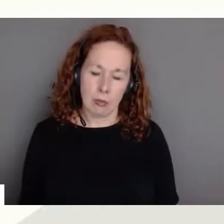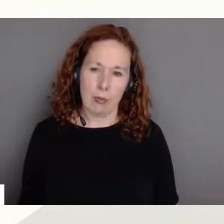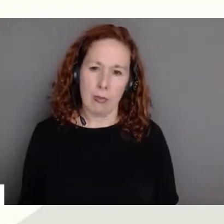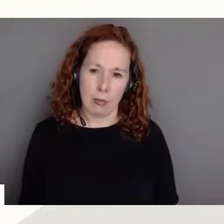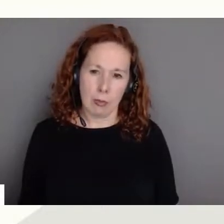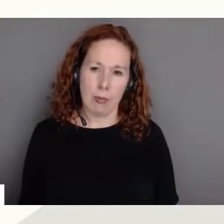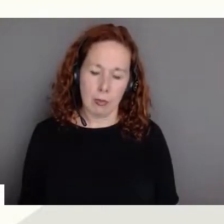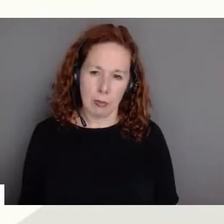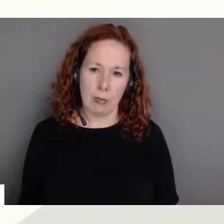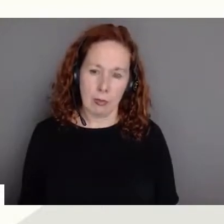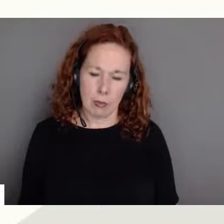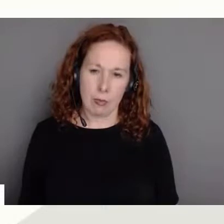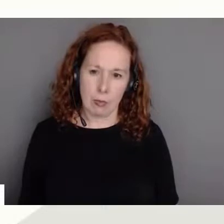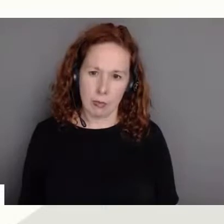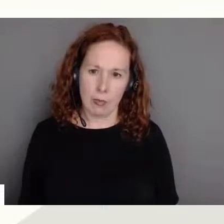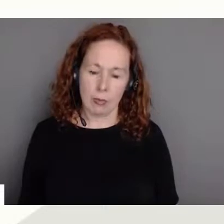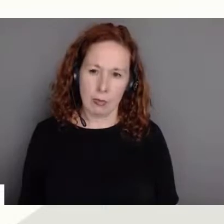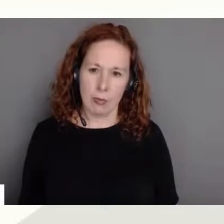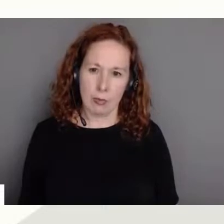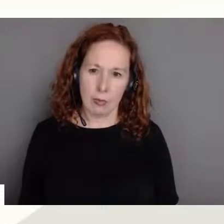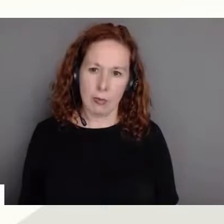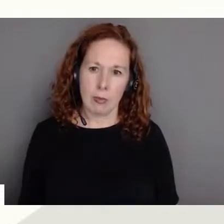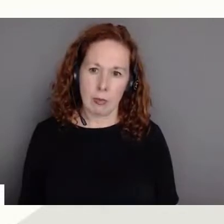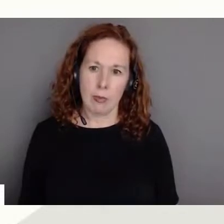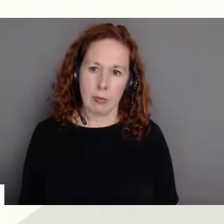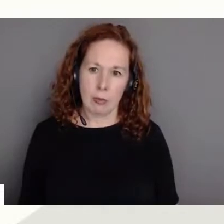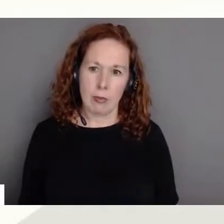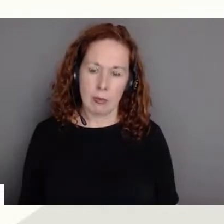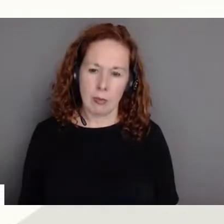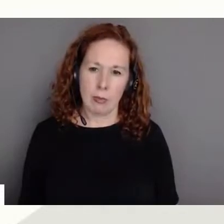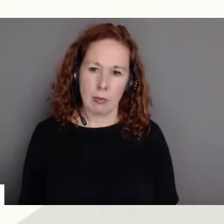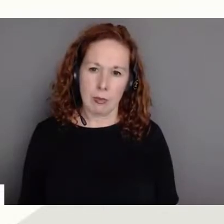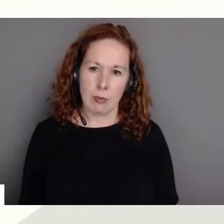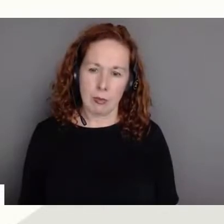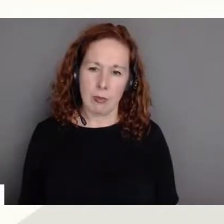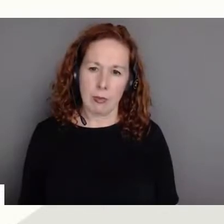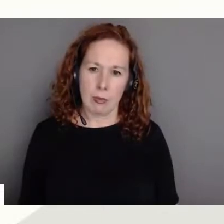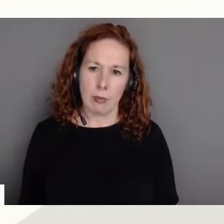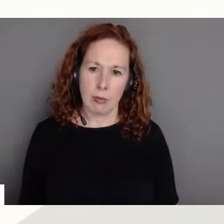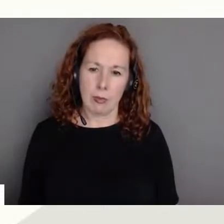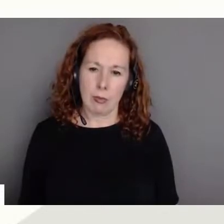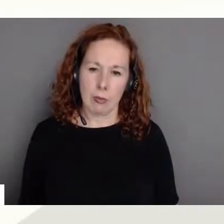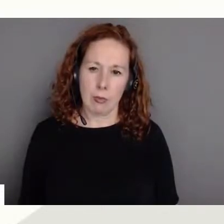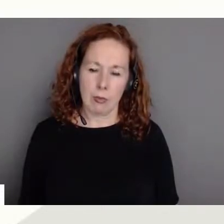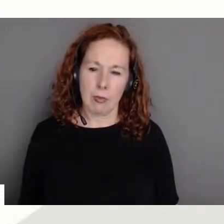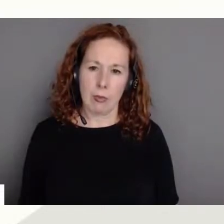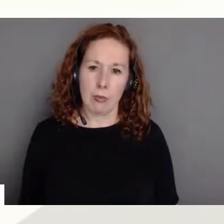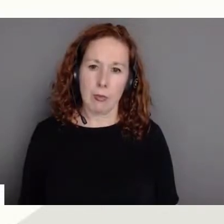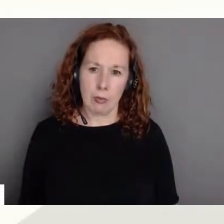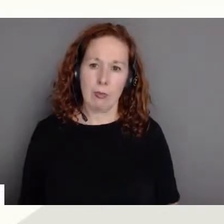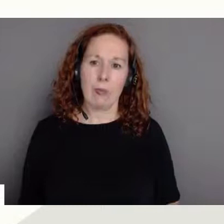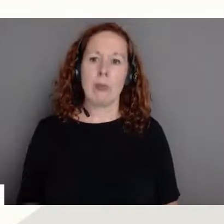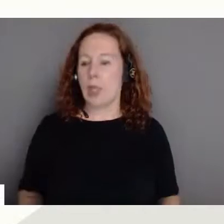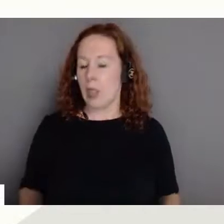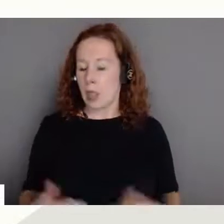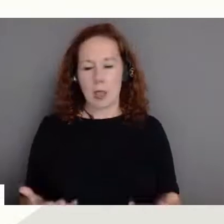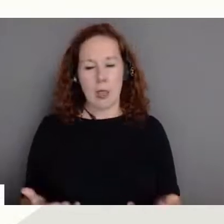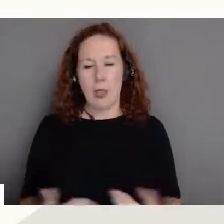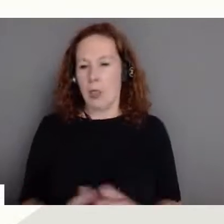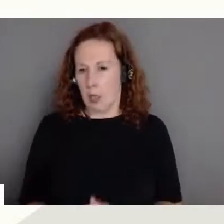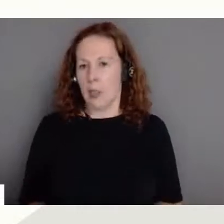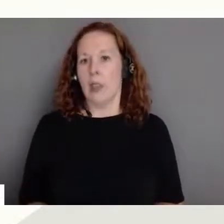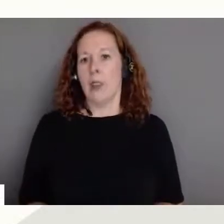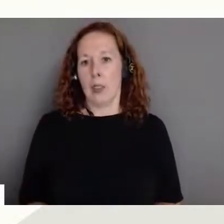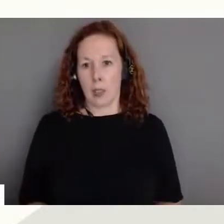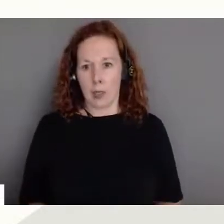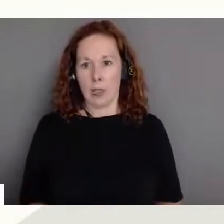what came to my mind where we have to be sensitive about who can speak to what, the accuracy of something. I can